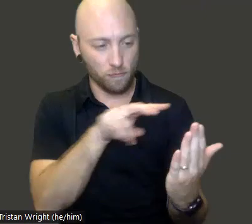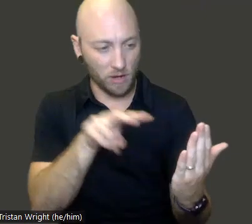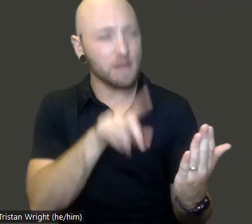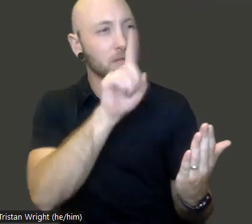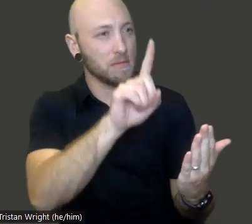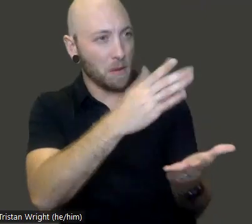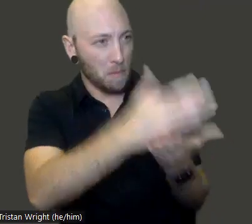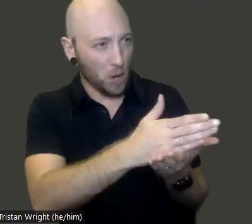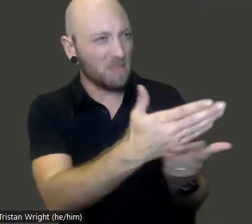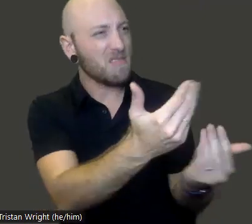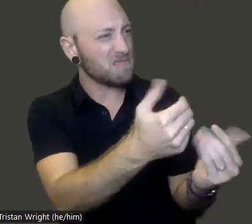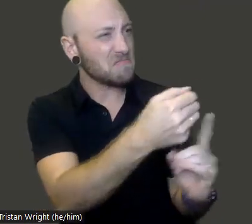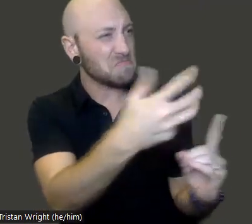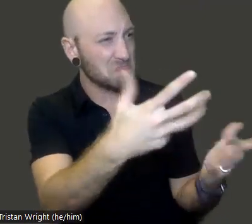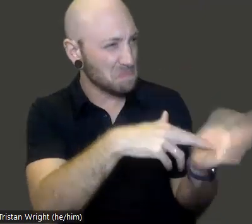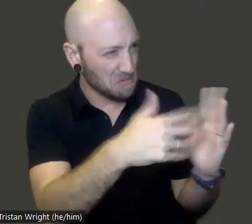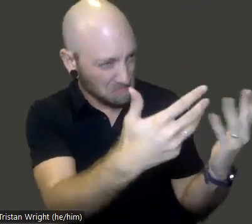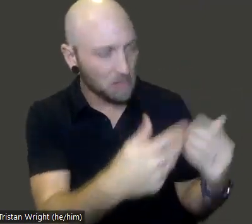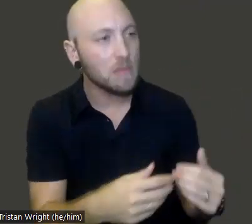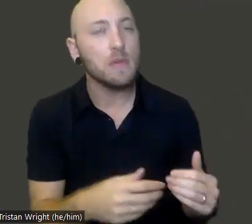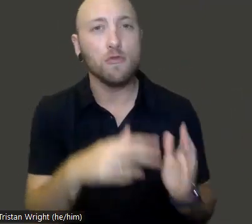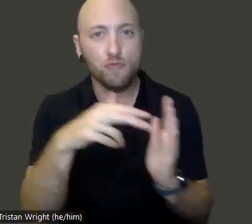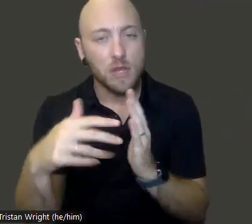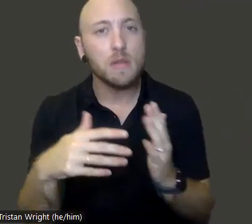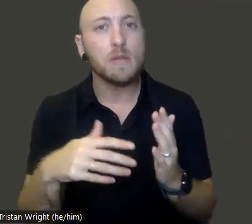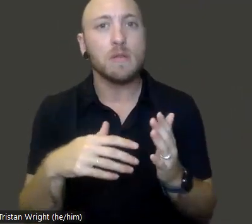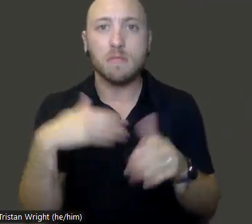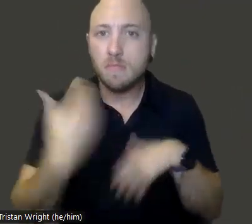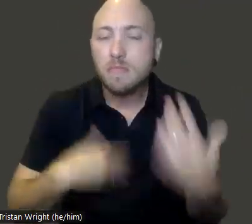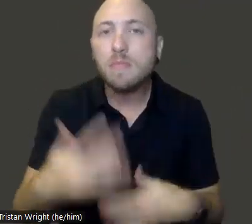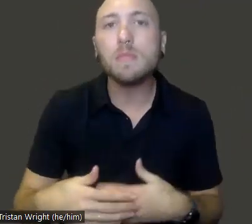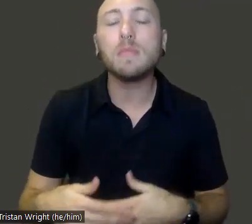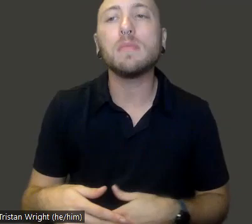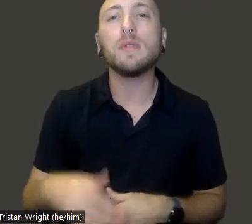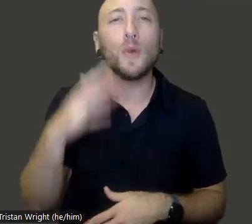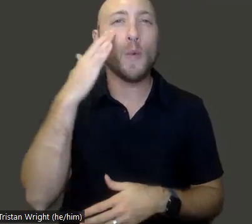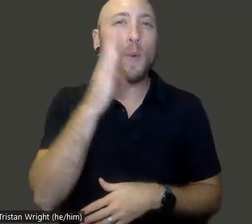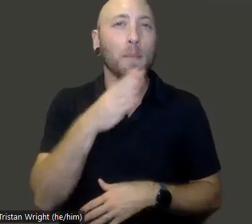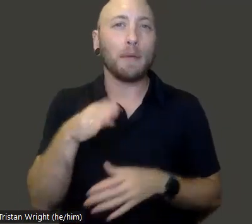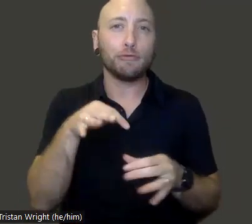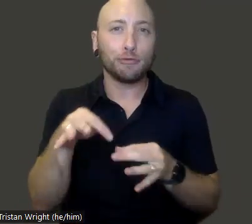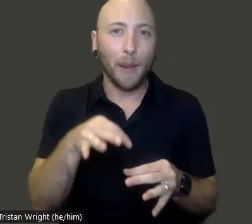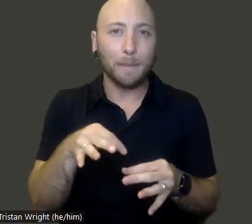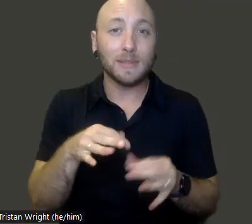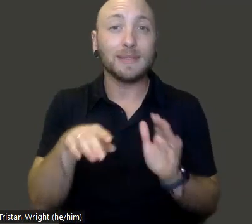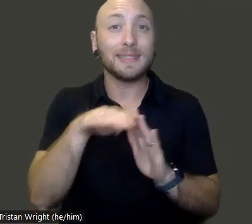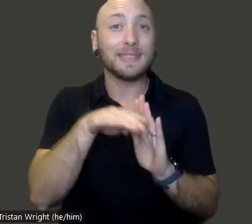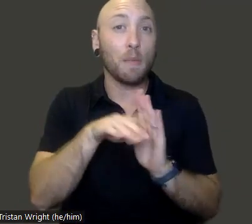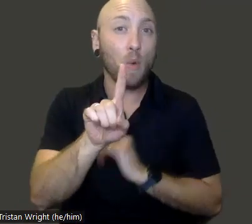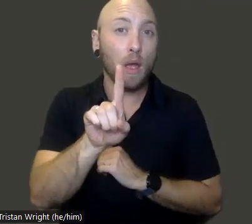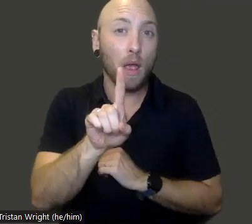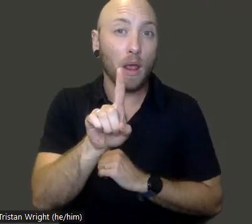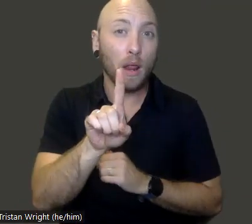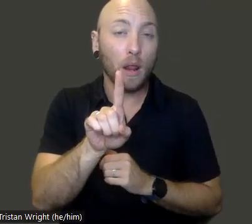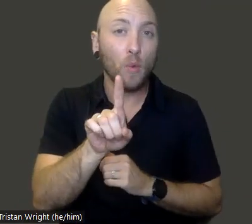just helped break it down for me. And we went through all the stuff where it talks about, you know, about that first step, right? Where it talks